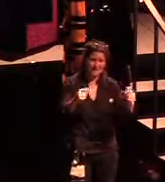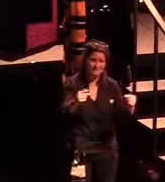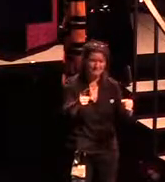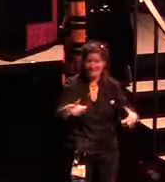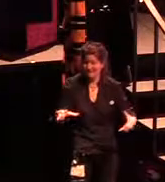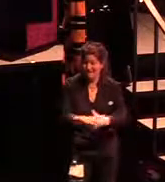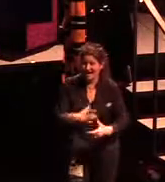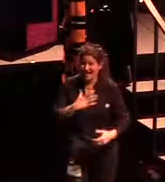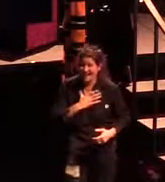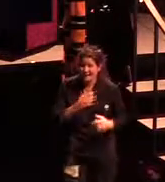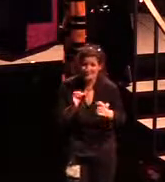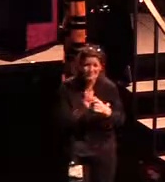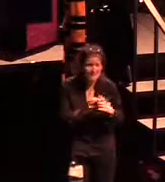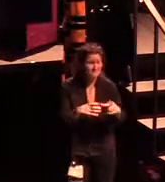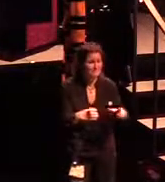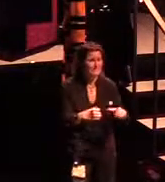pita bread.